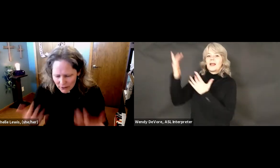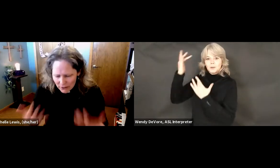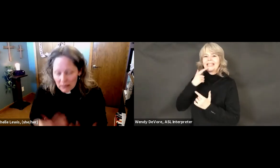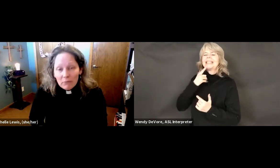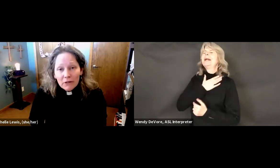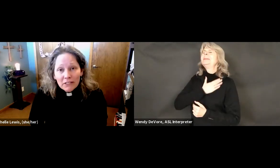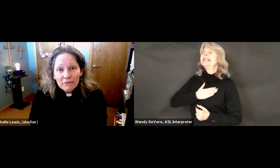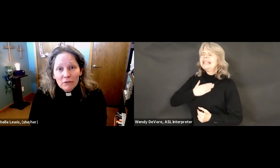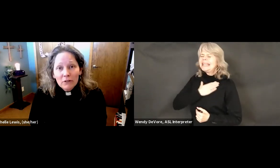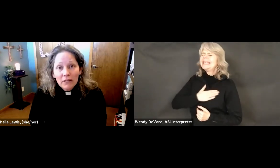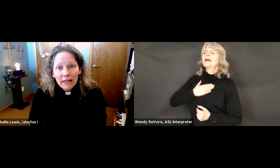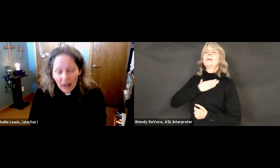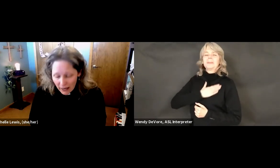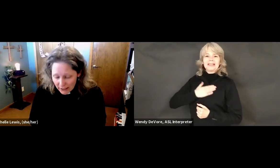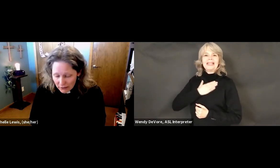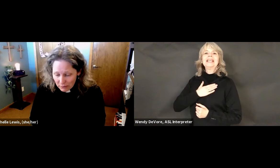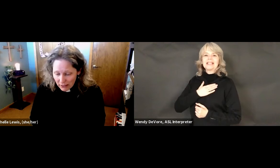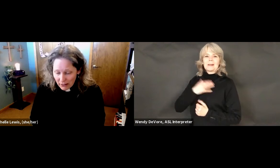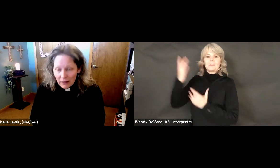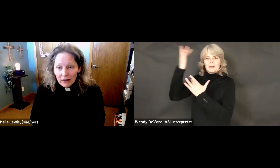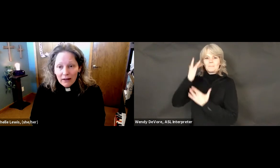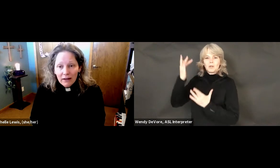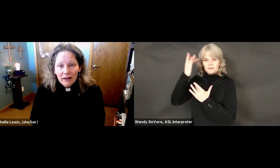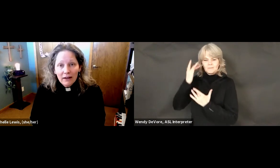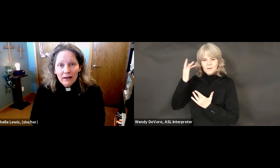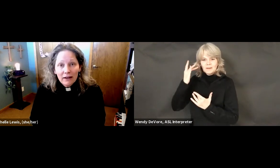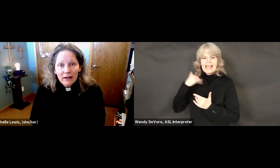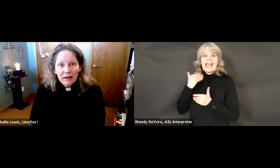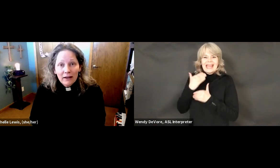Please, Lord, be merciful and kind to me.